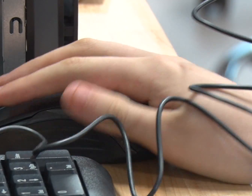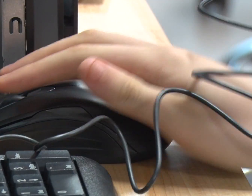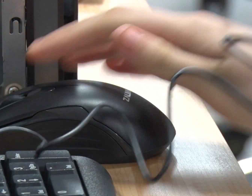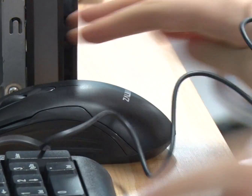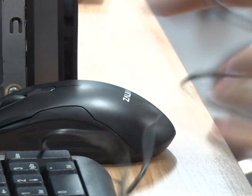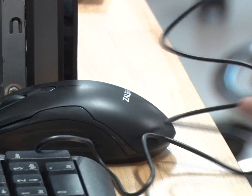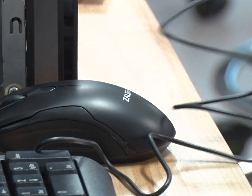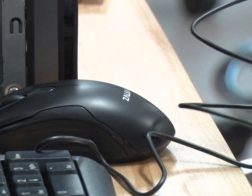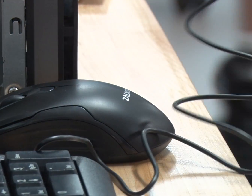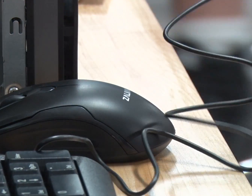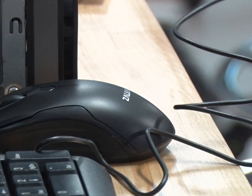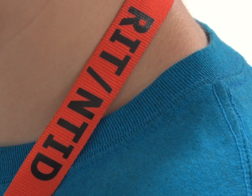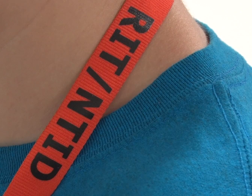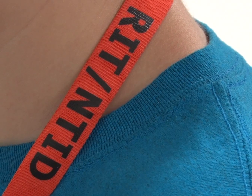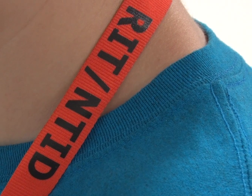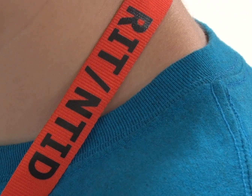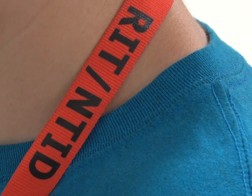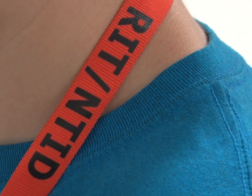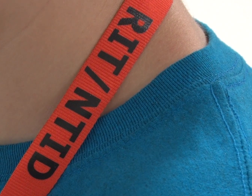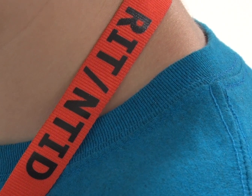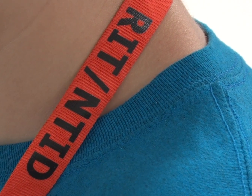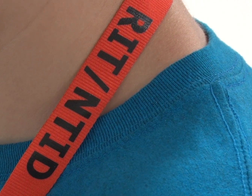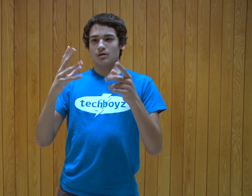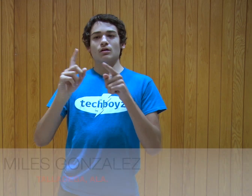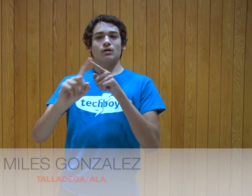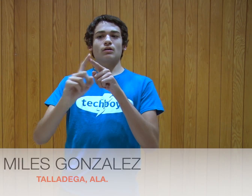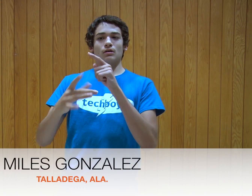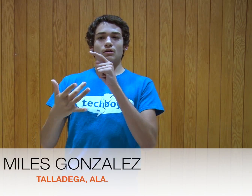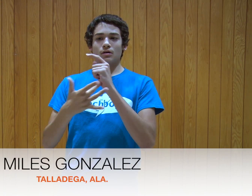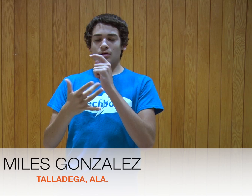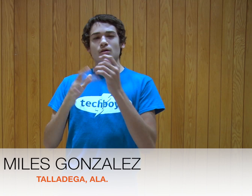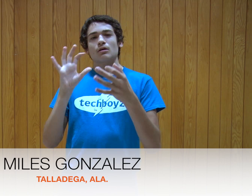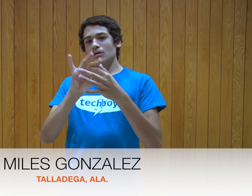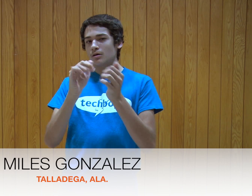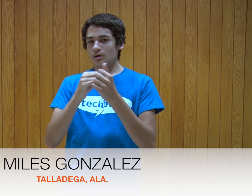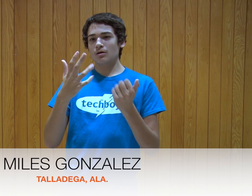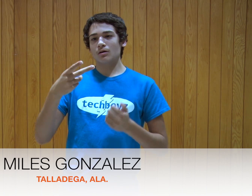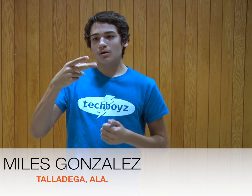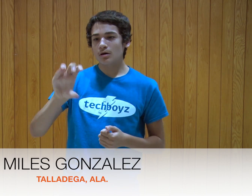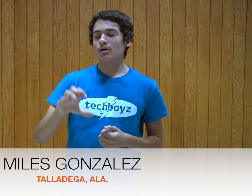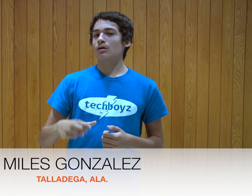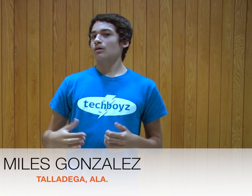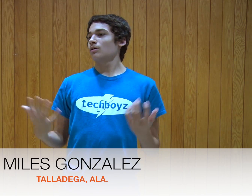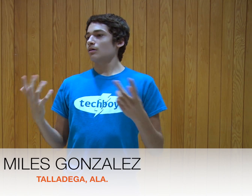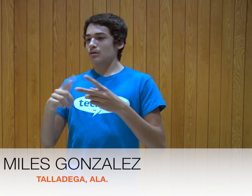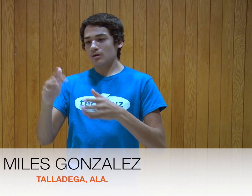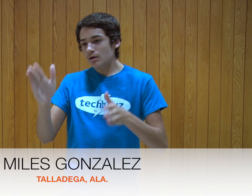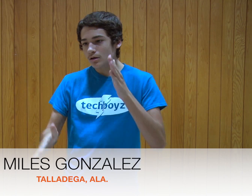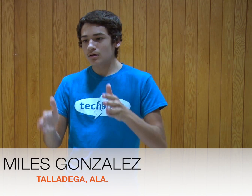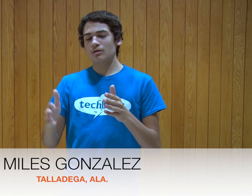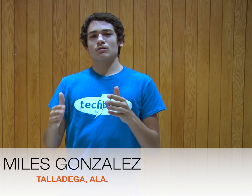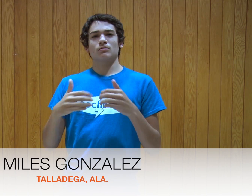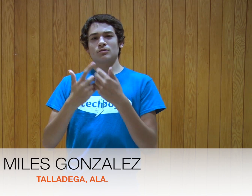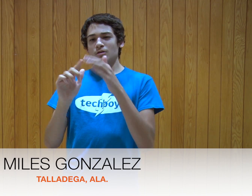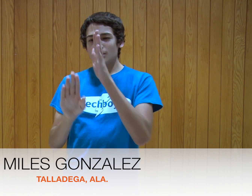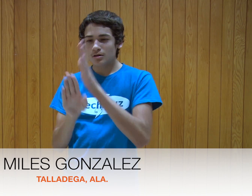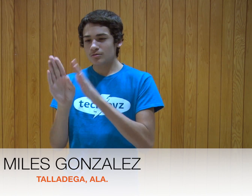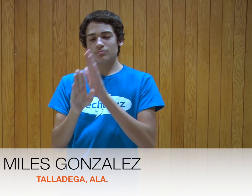it's been such a great experience. I've really enjoyed the process of learning different things related to technology, robotics,